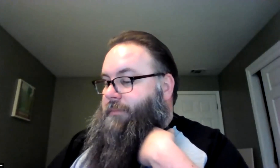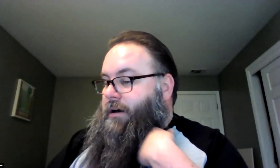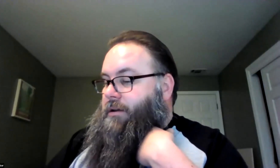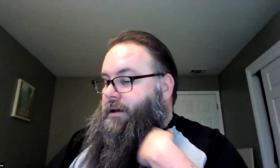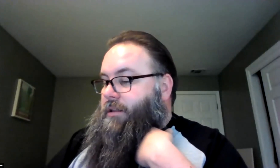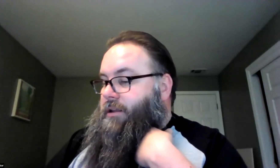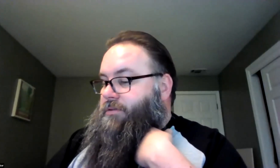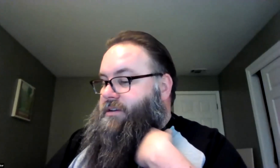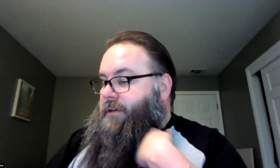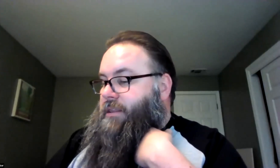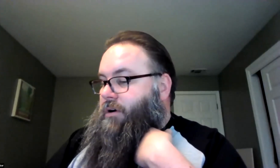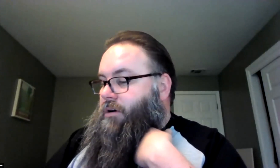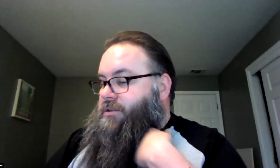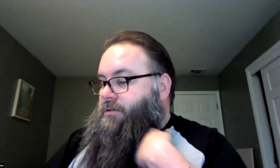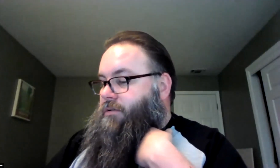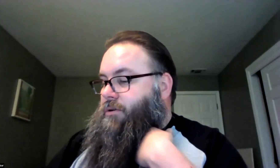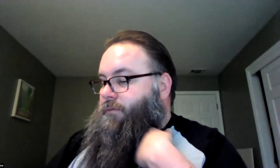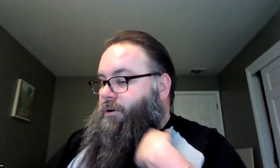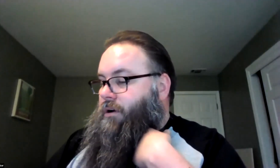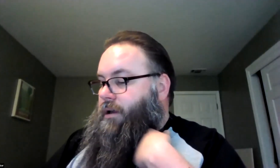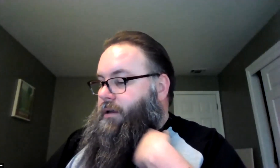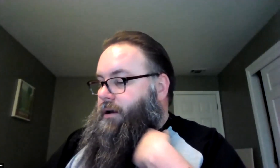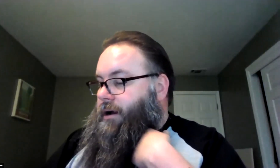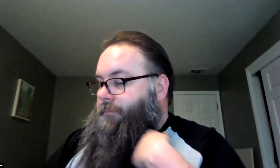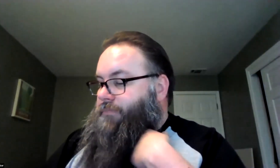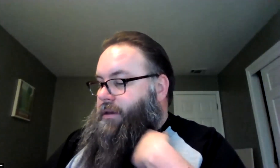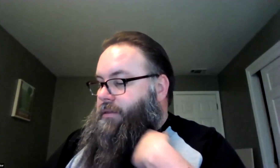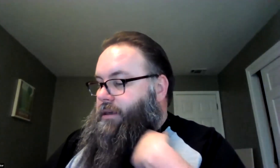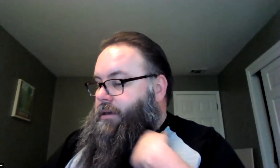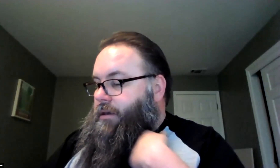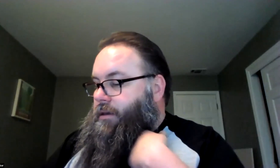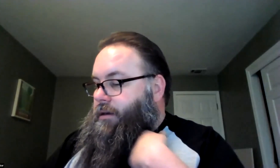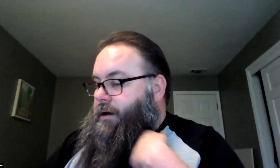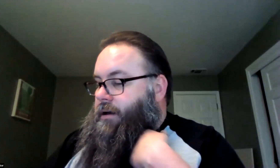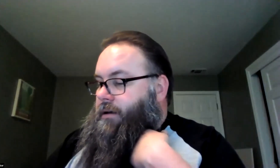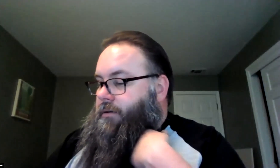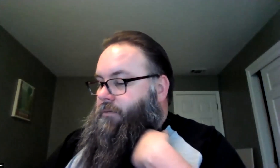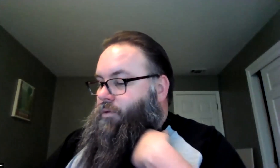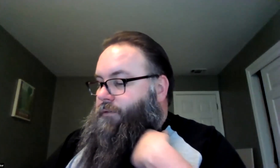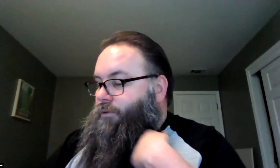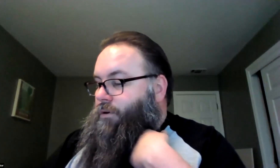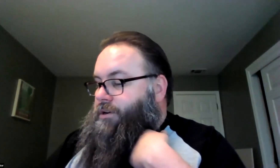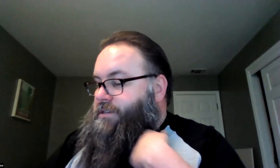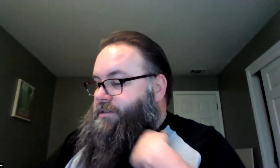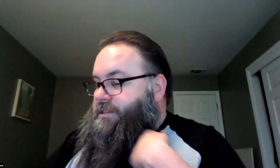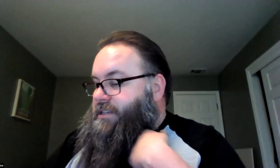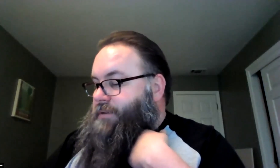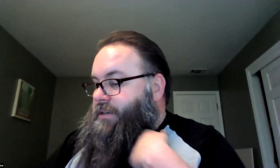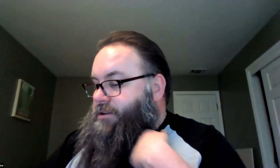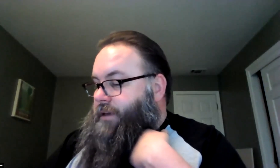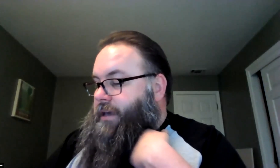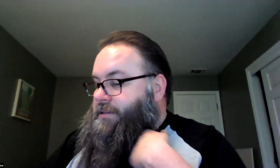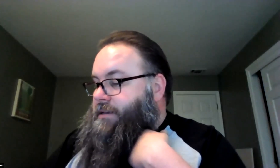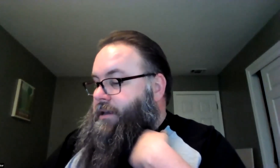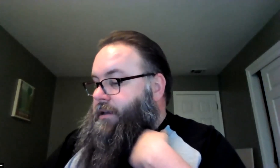will talk about the clinical stuff, and then we'll also go over the workforce